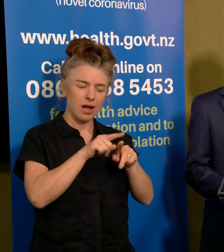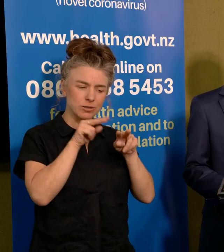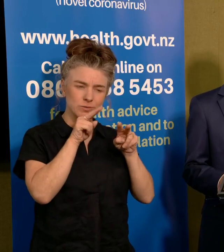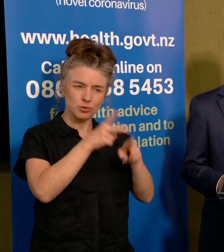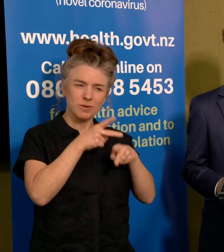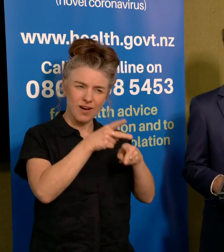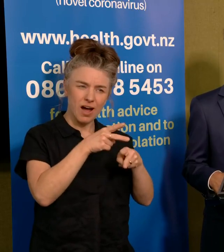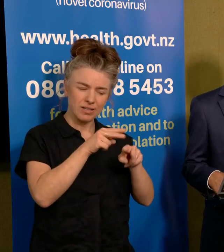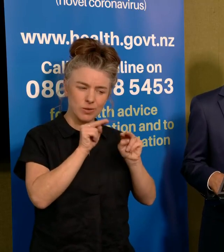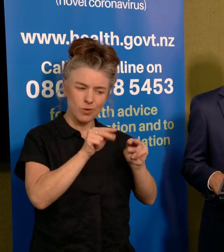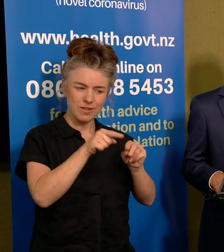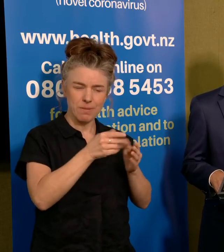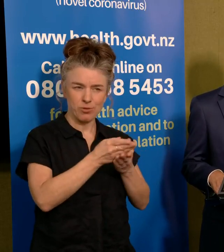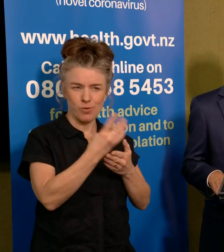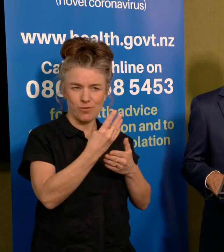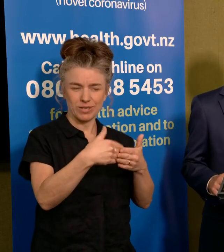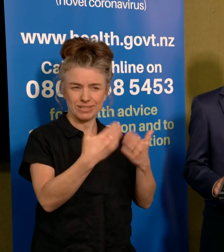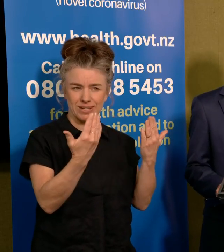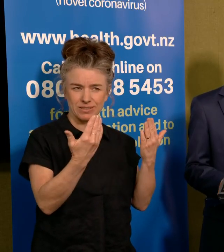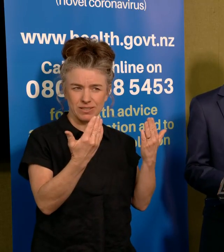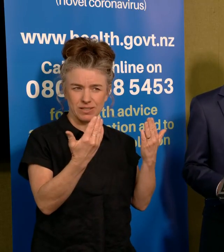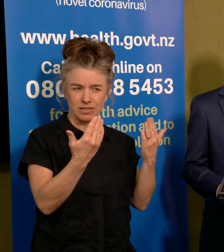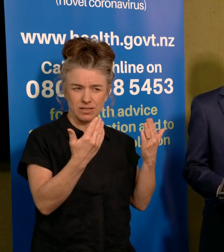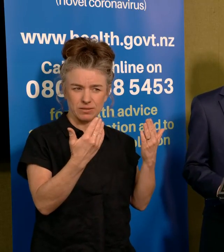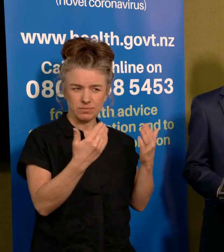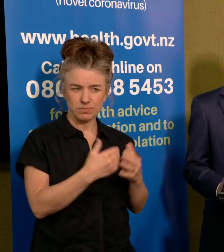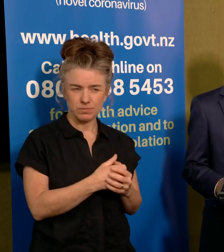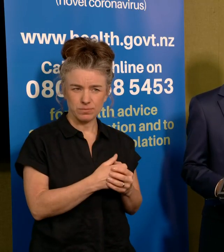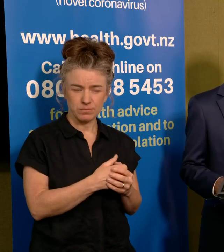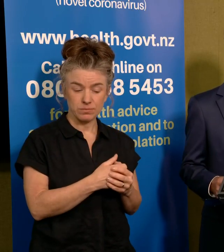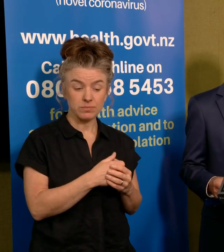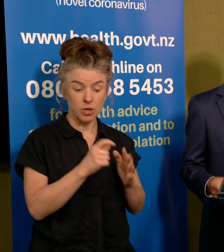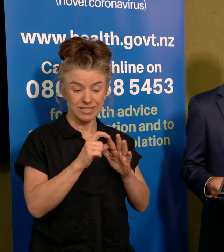close observation during that 14-day period, so where they need to, they will help there.